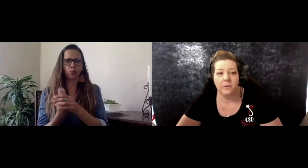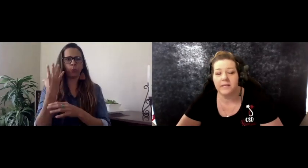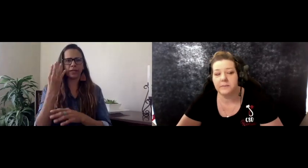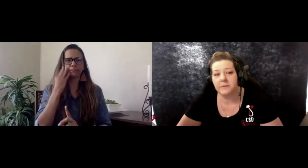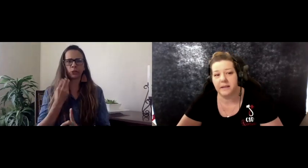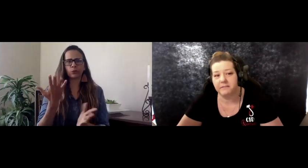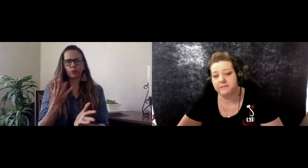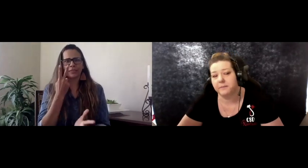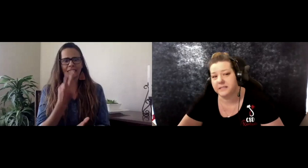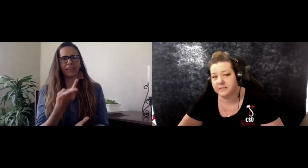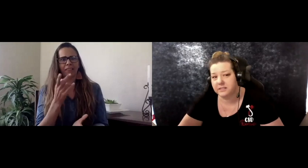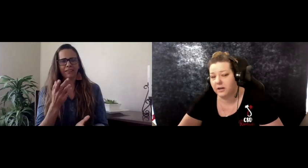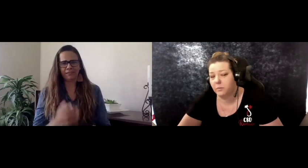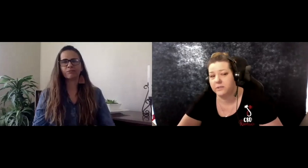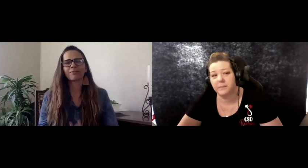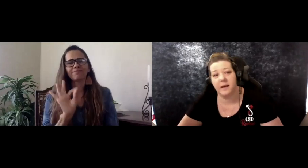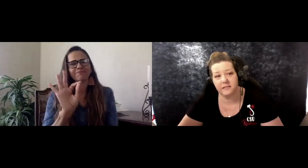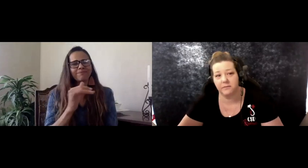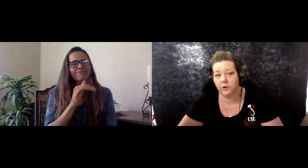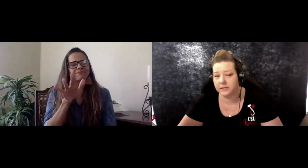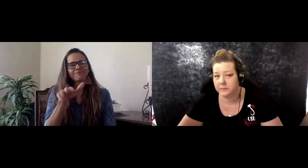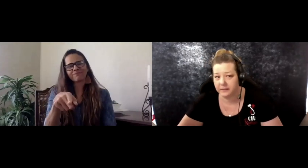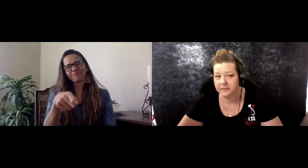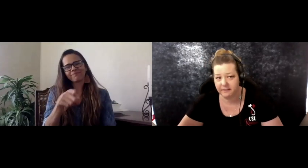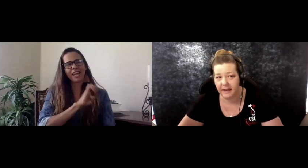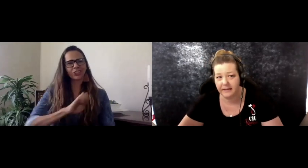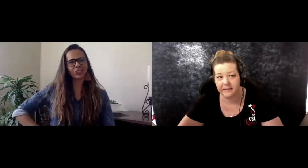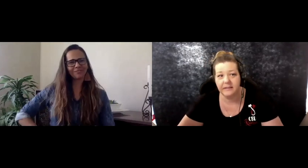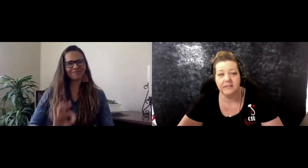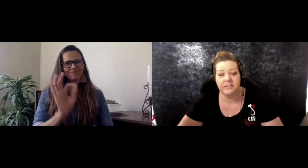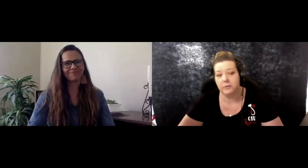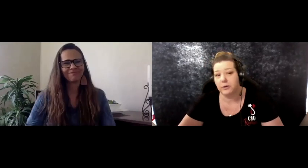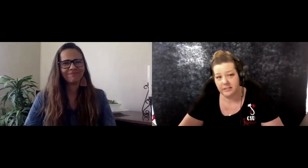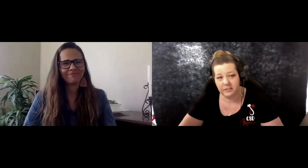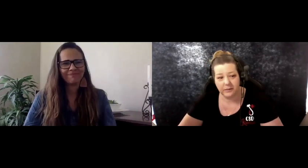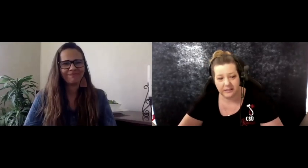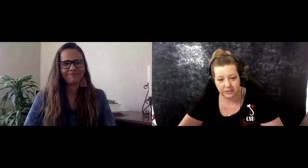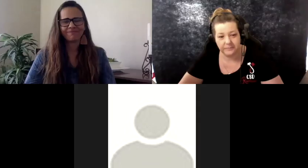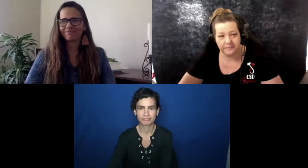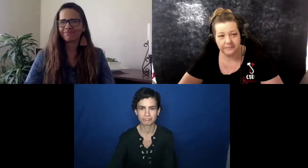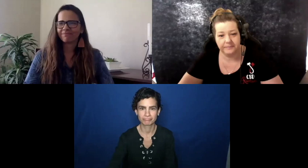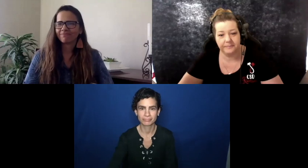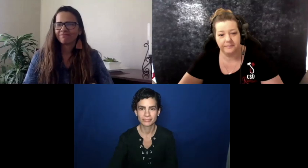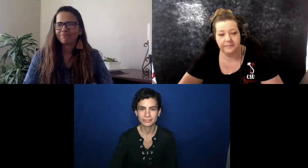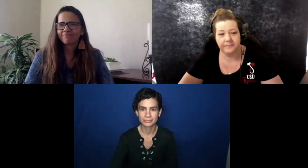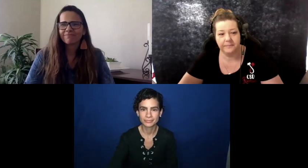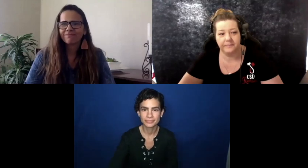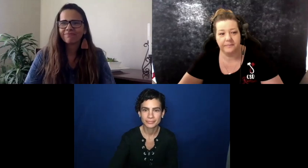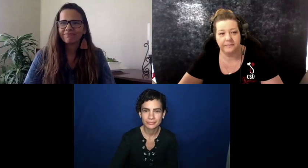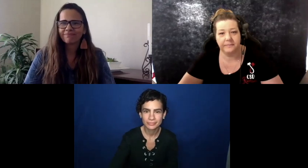Yeah. What has been the benefit from CSDR, and what's the positive growing experience they've had? So we'll go ahead and start with Esther.